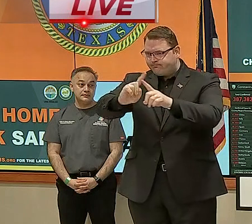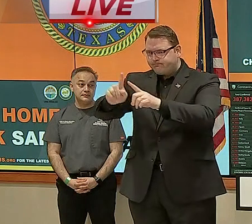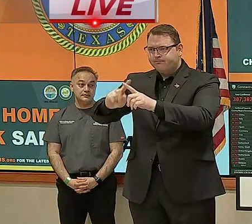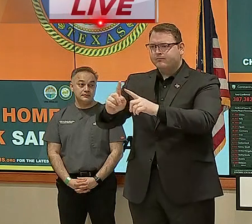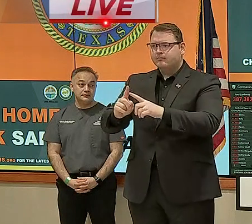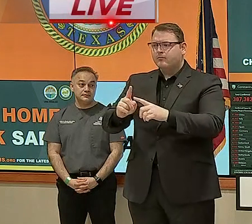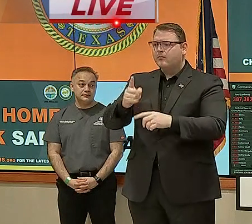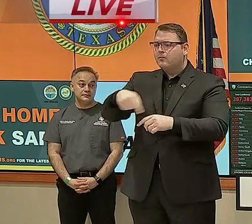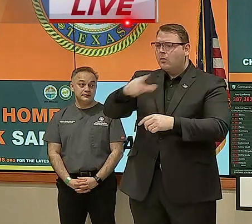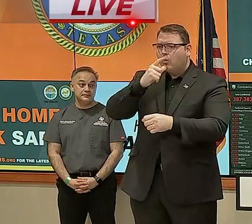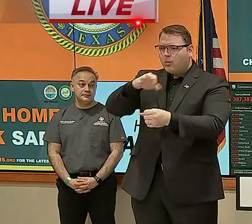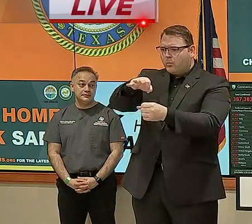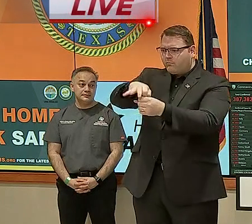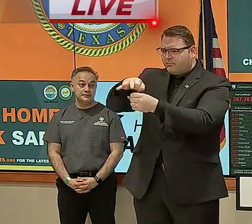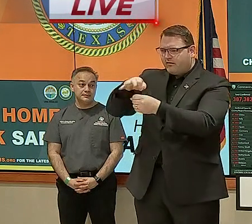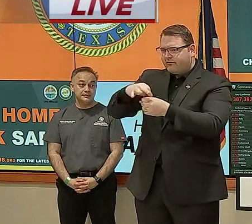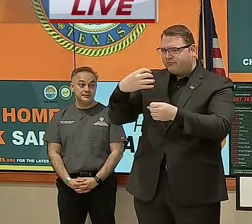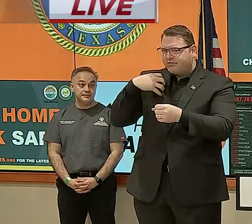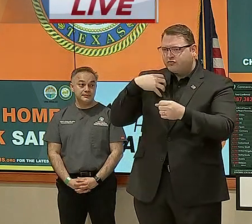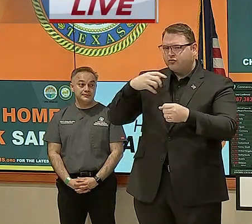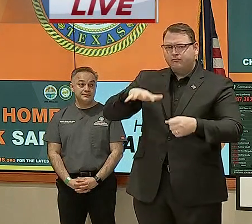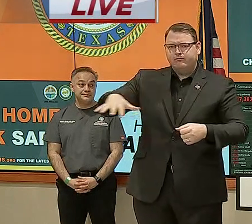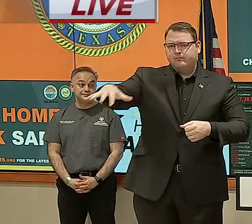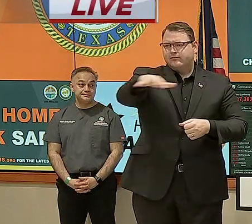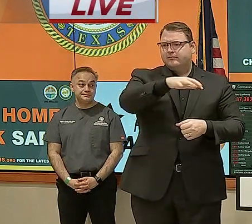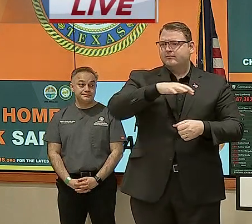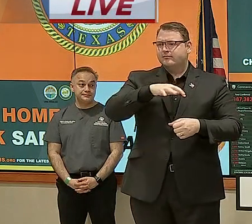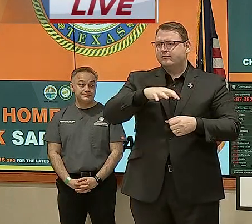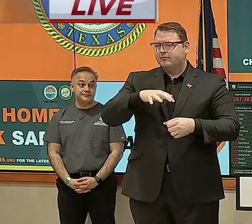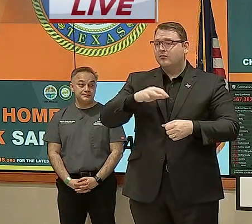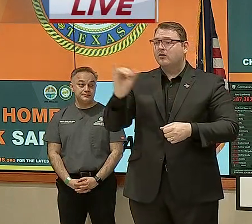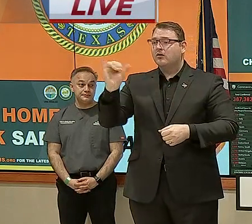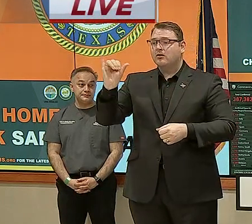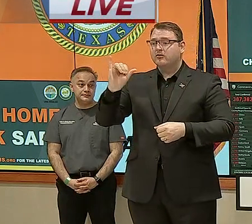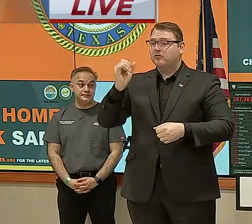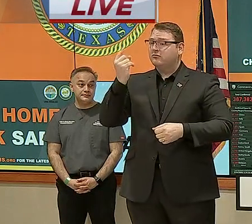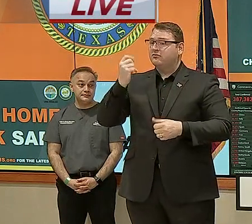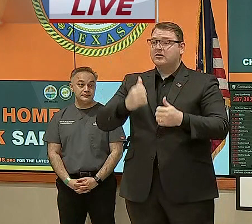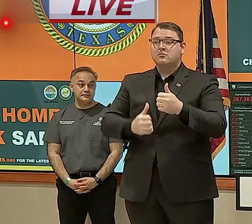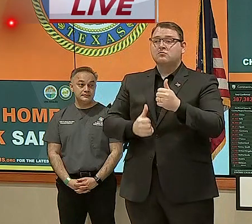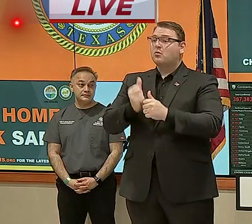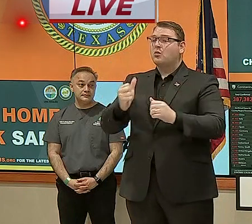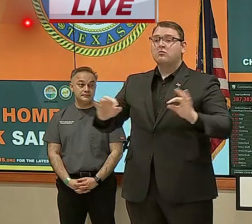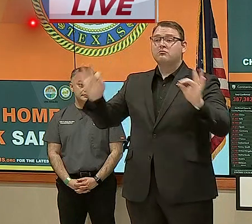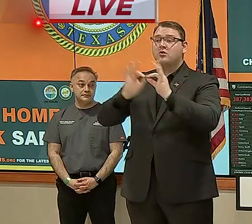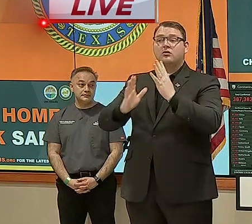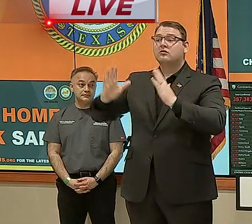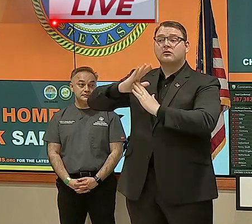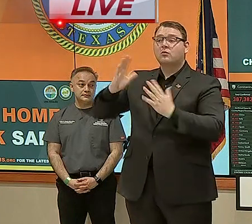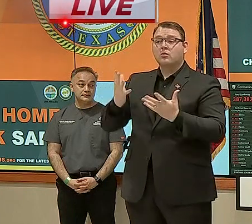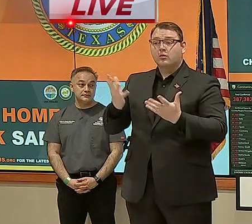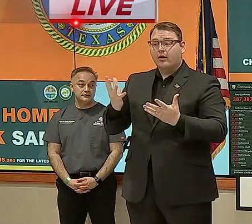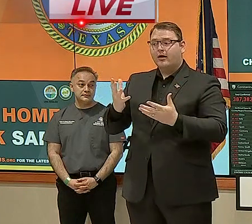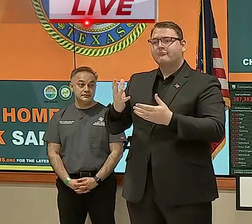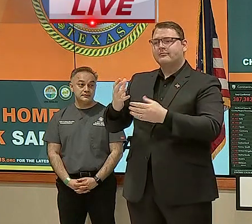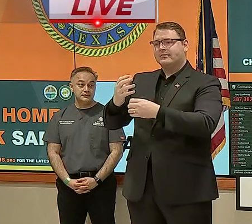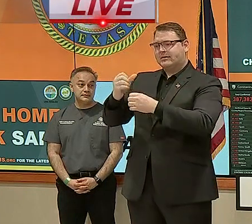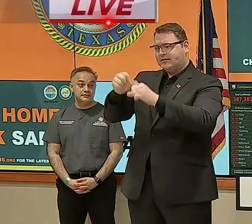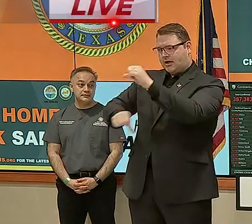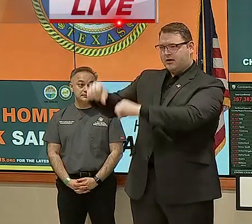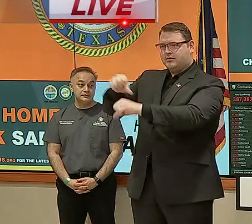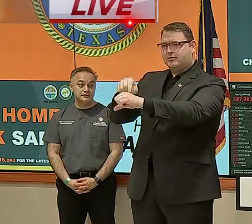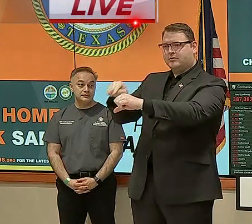region. But the most important factors are science and health. We are letting